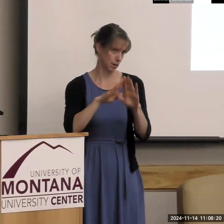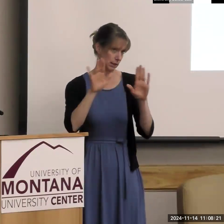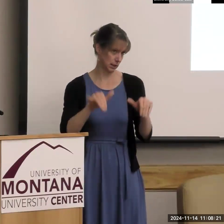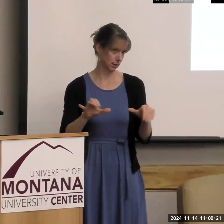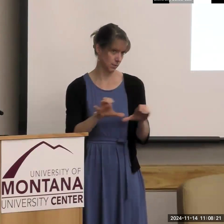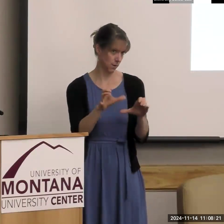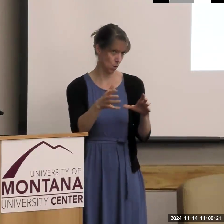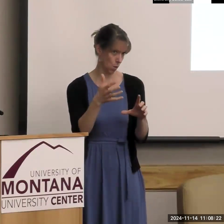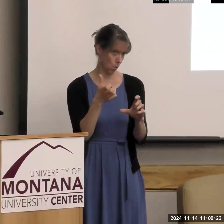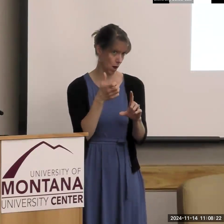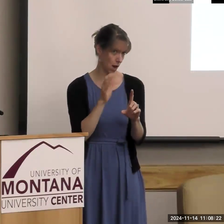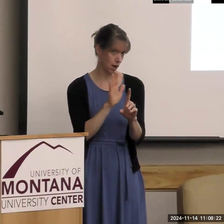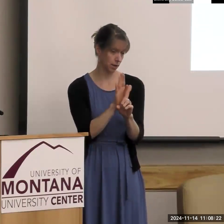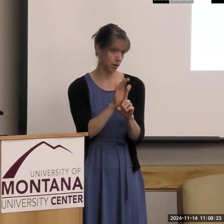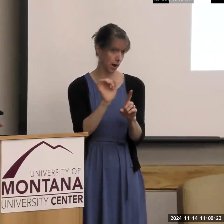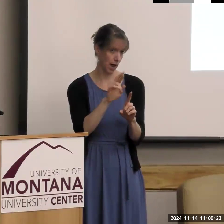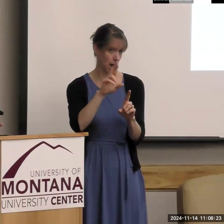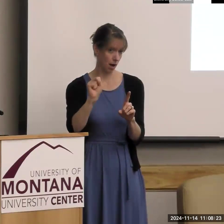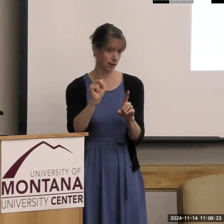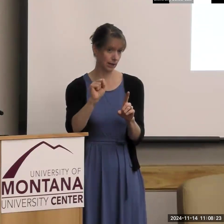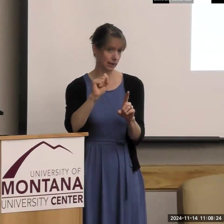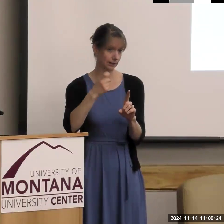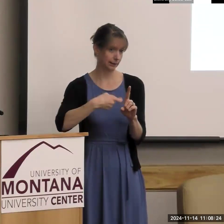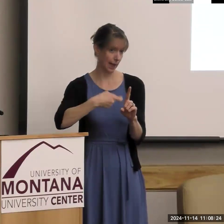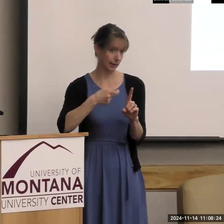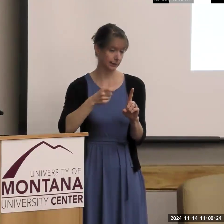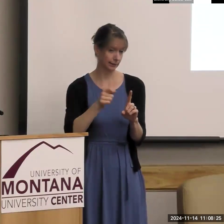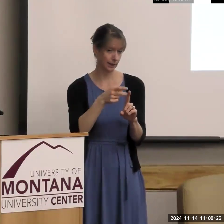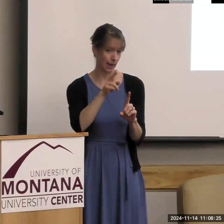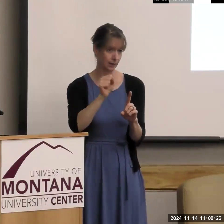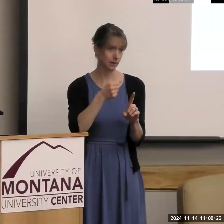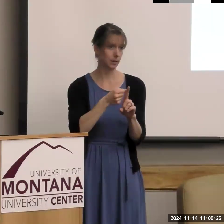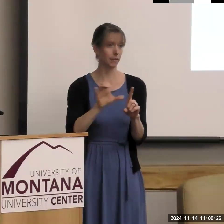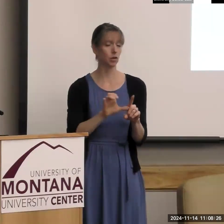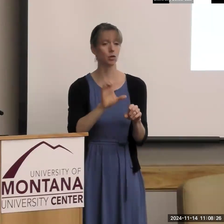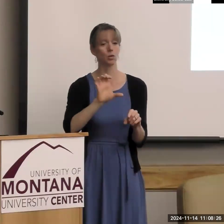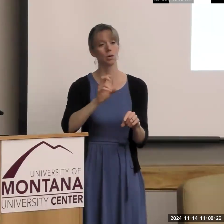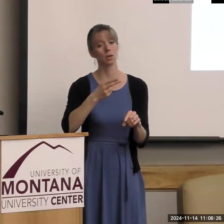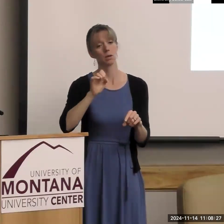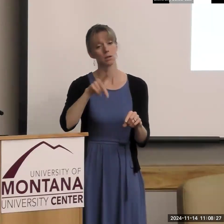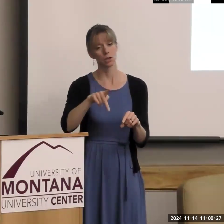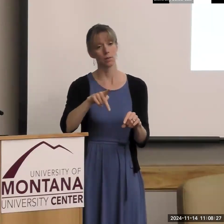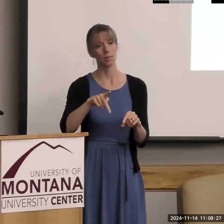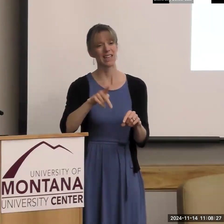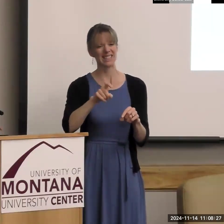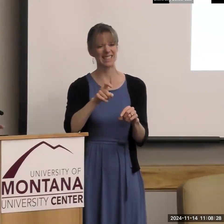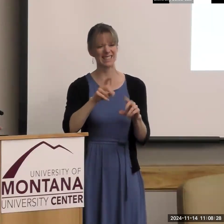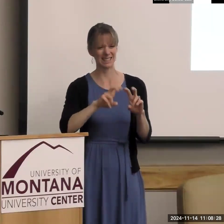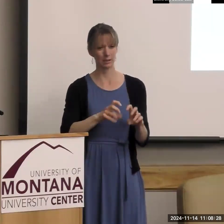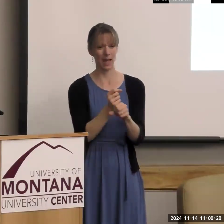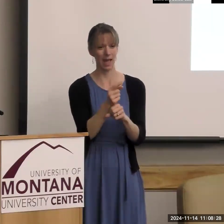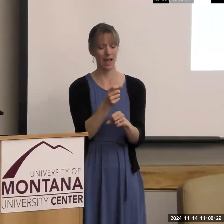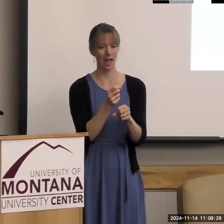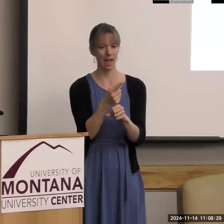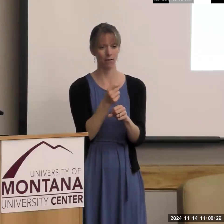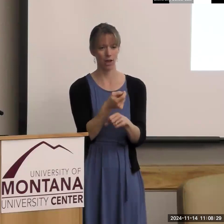want their IRS tax status, they have to do a community health needs assessment every 3 years. We want to make sure that those